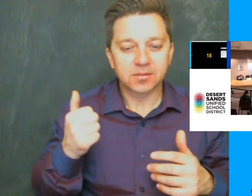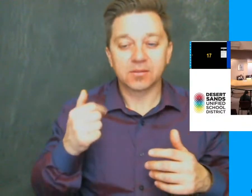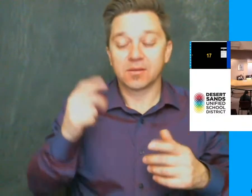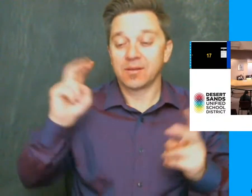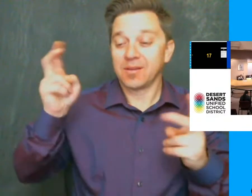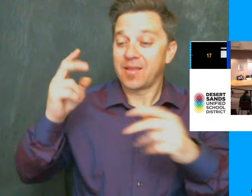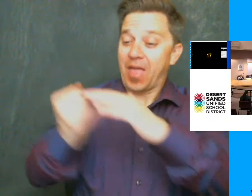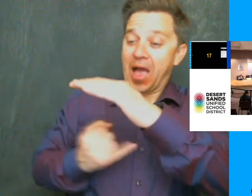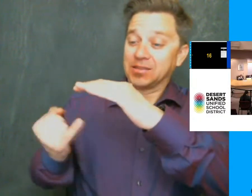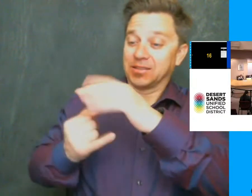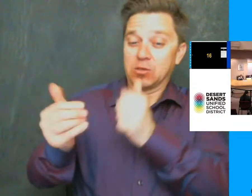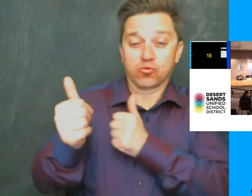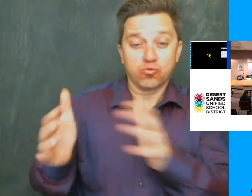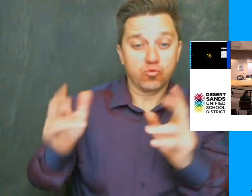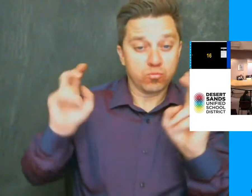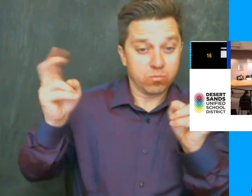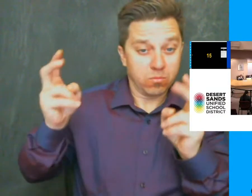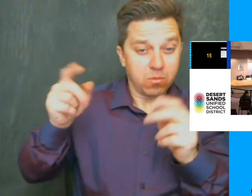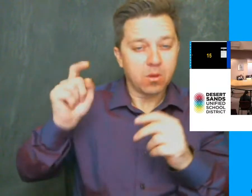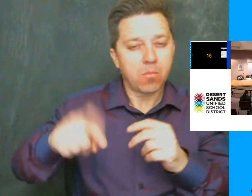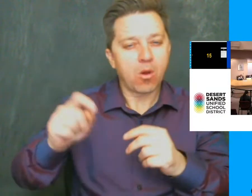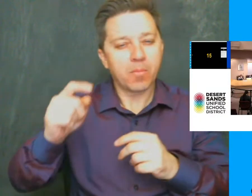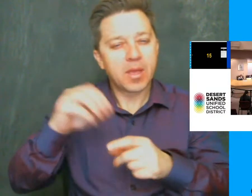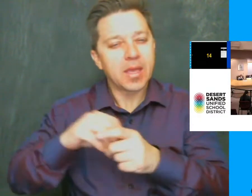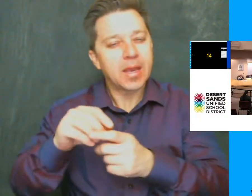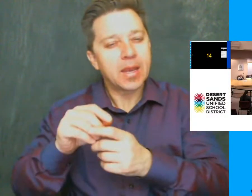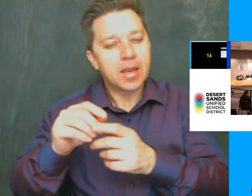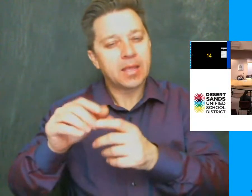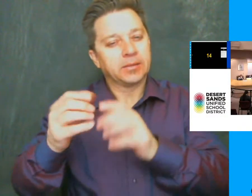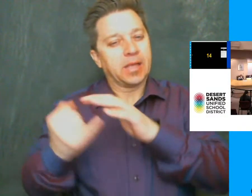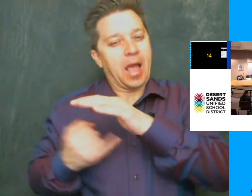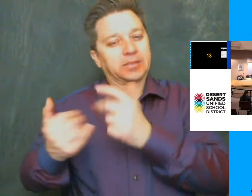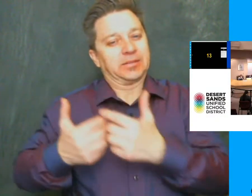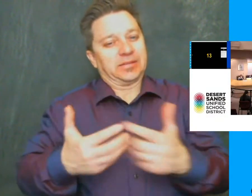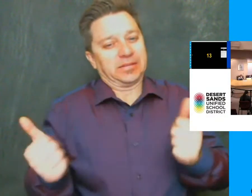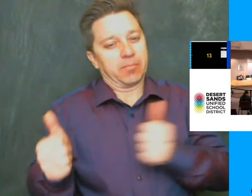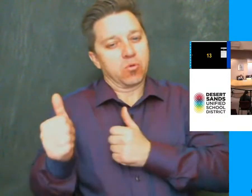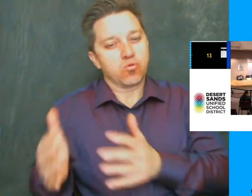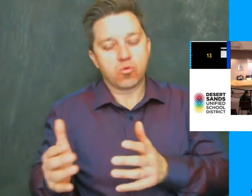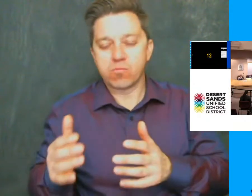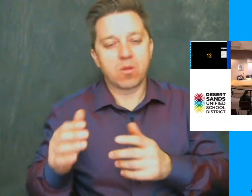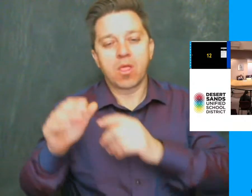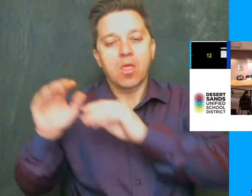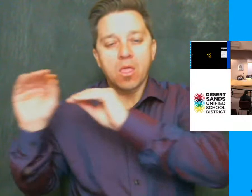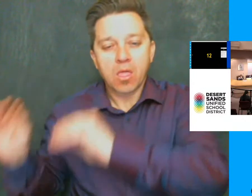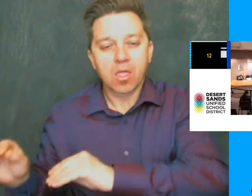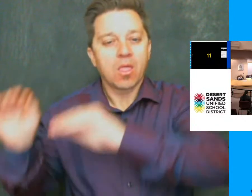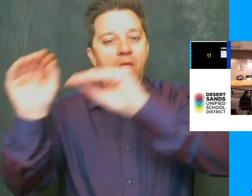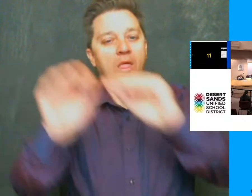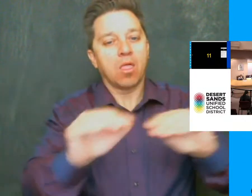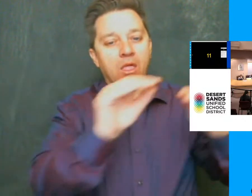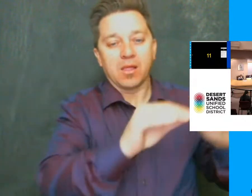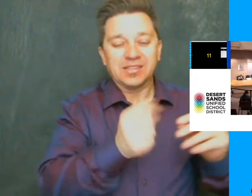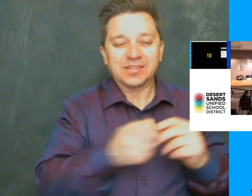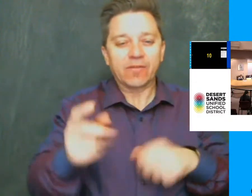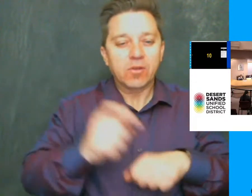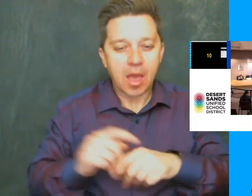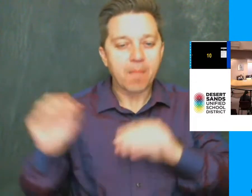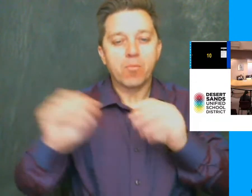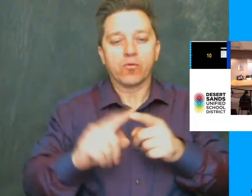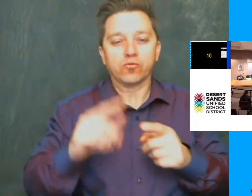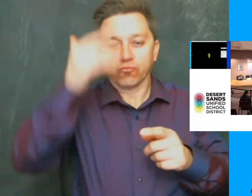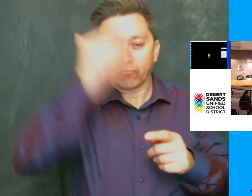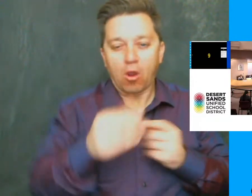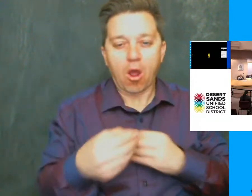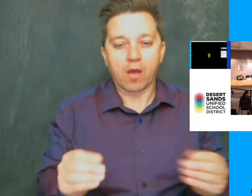room that was supposed to be in an isolated area has now been shifted numerous times to the front office, meaning exposing everyone in the